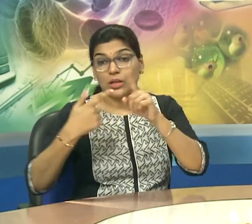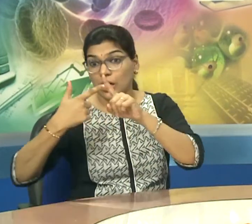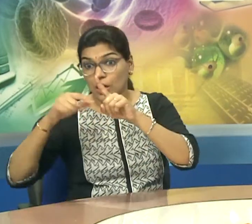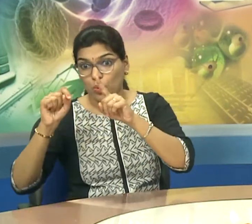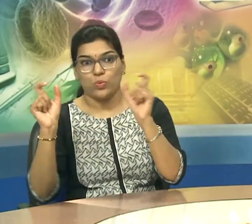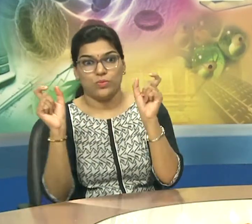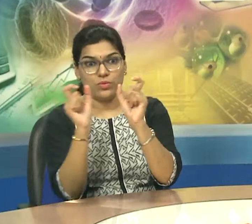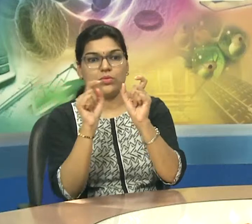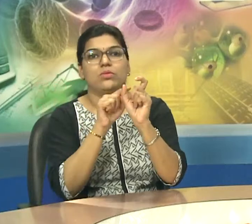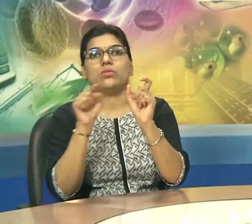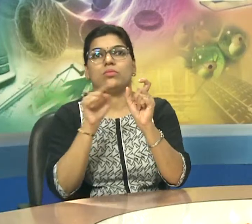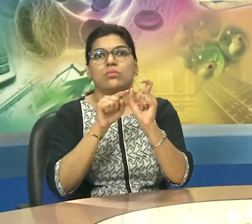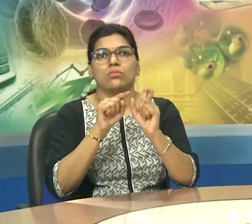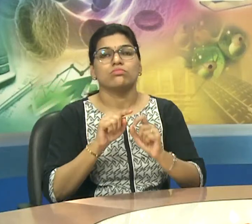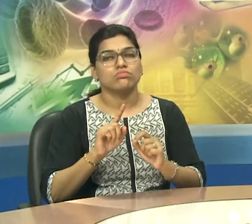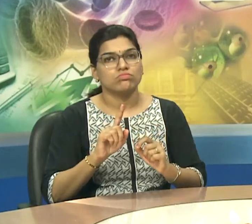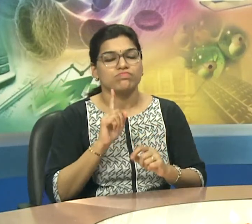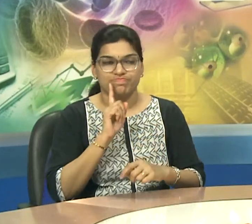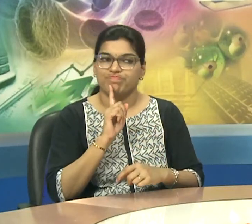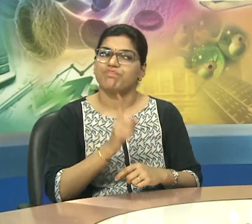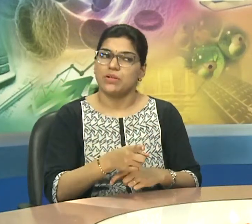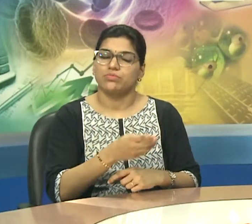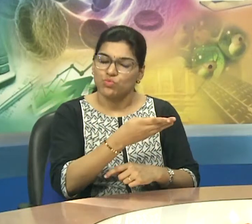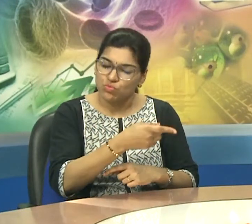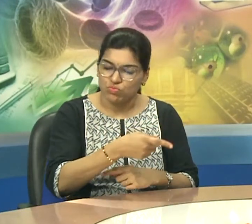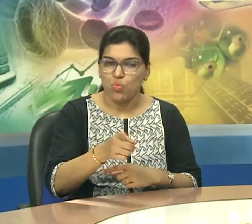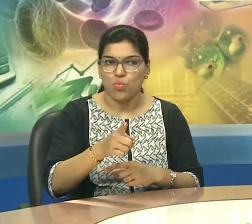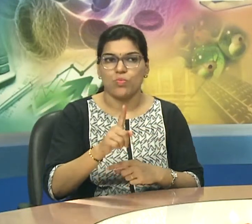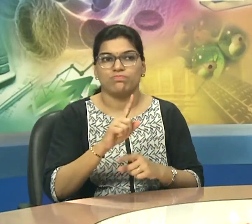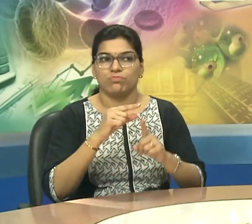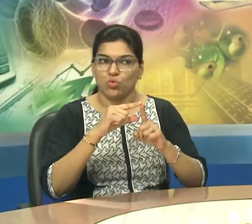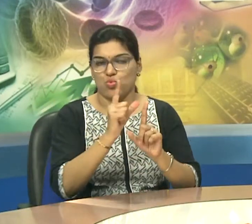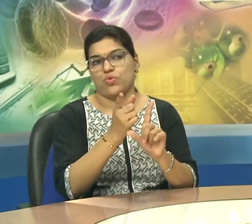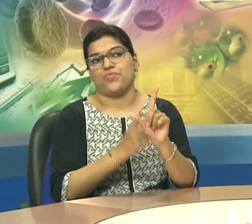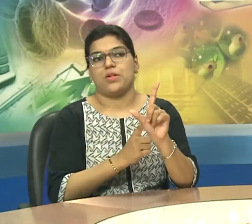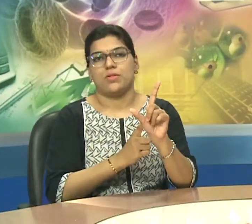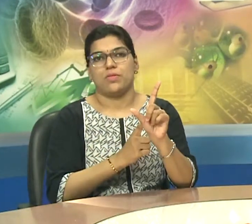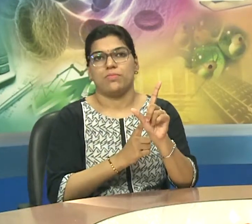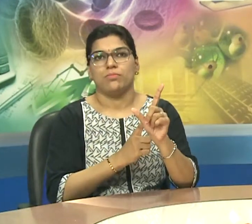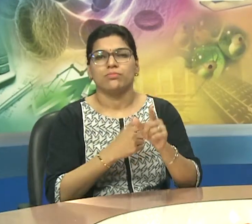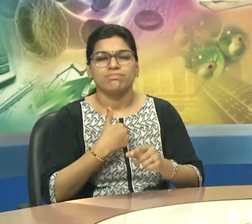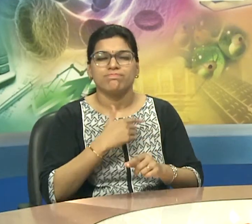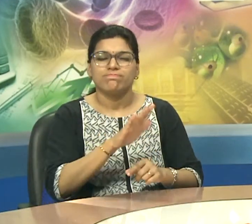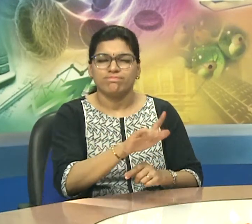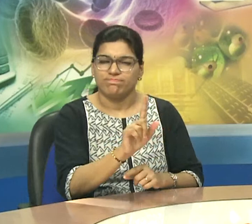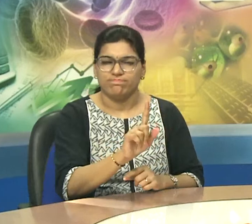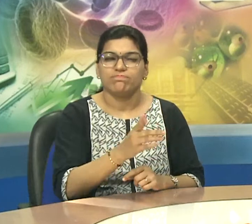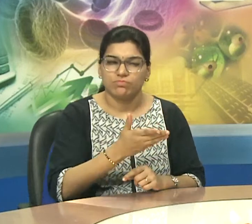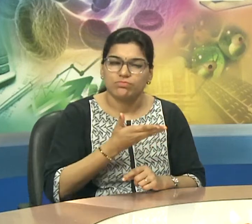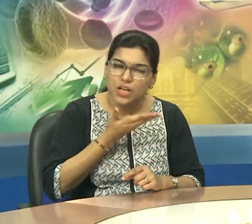O-U-G-H-T, ought to. These two are used together. These are used to show your moral